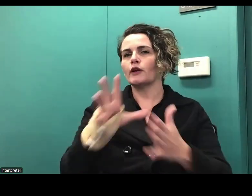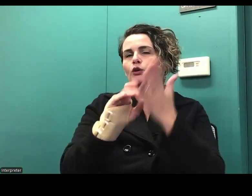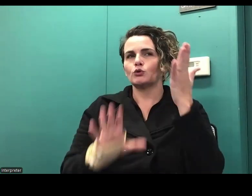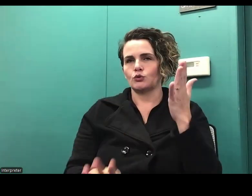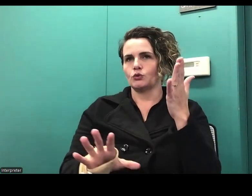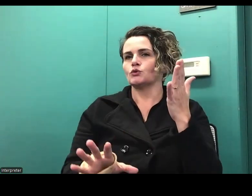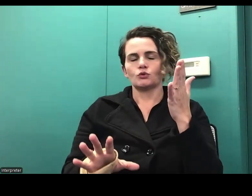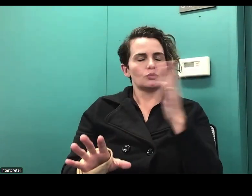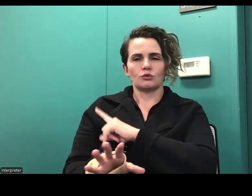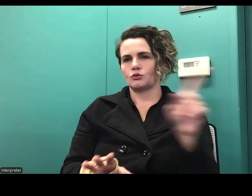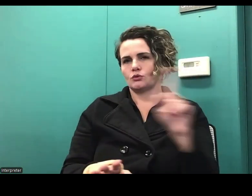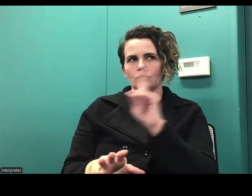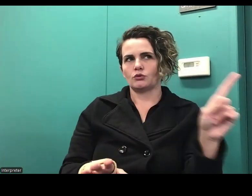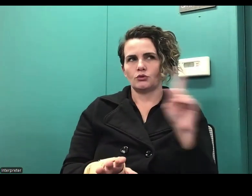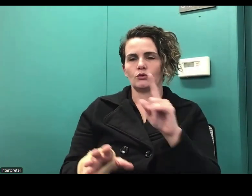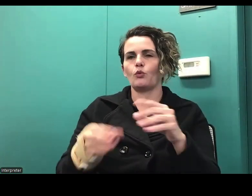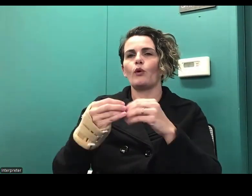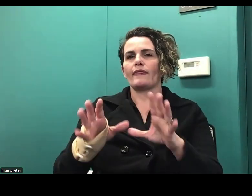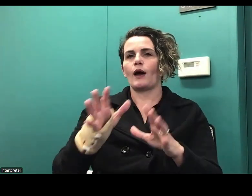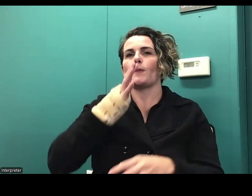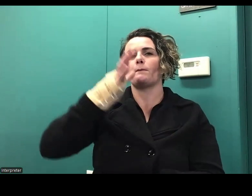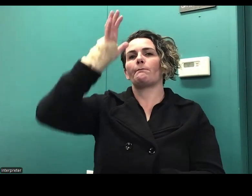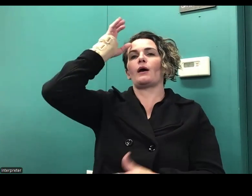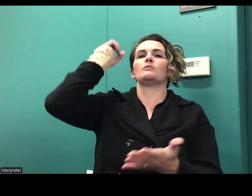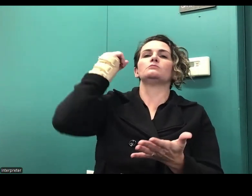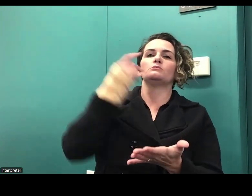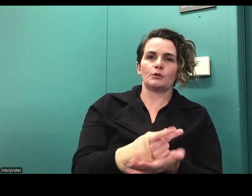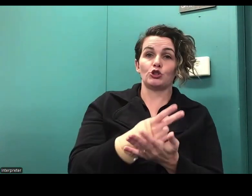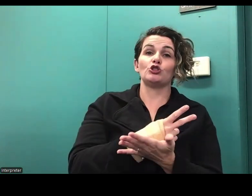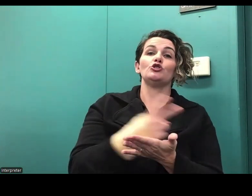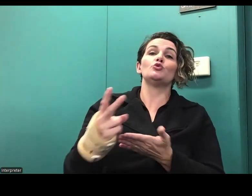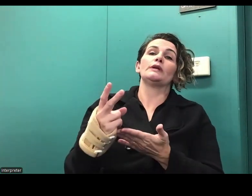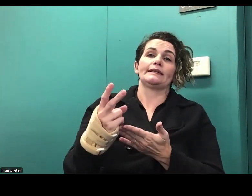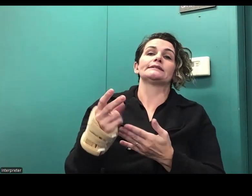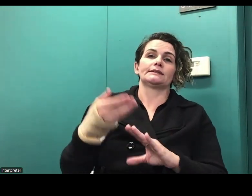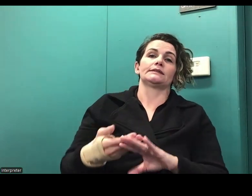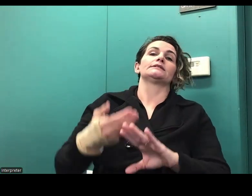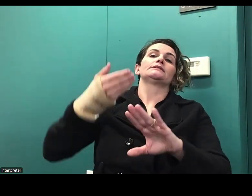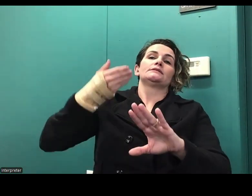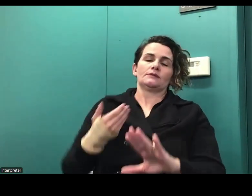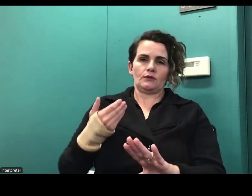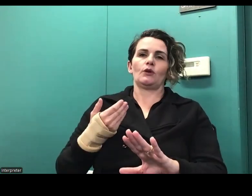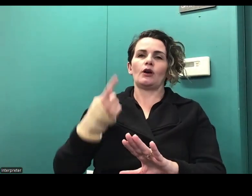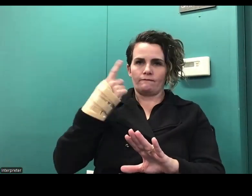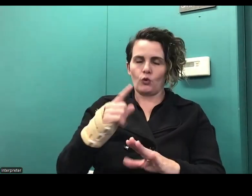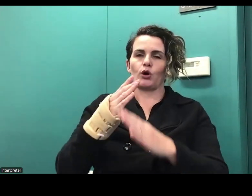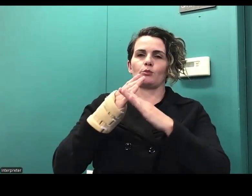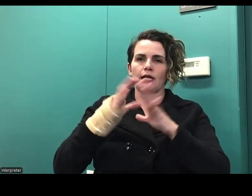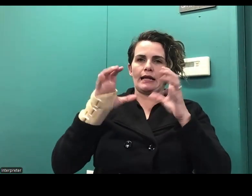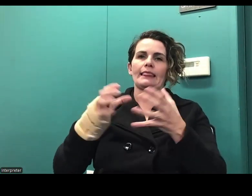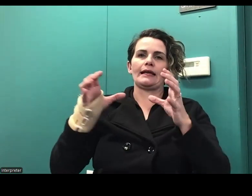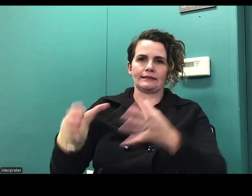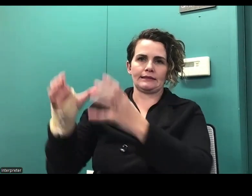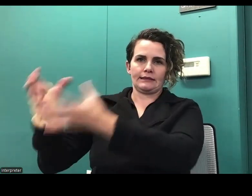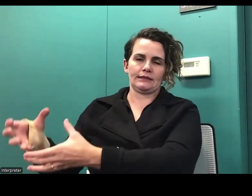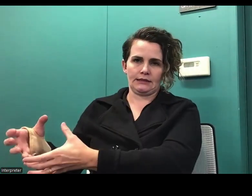you have parent permission beforehand, 2 weeks before. Yeah. For protected classes. We talked about that in our staff meeting.